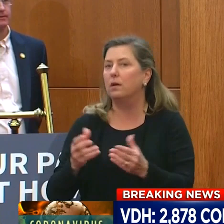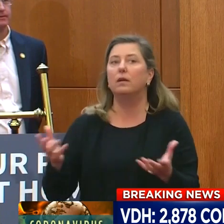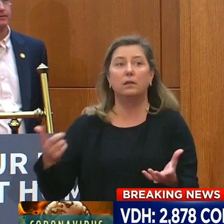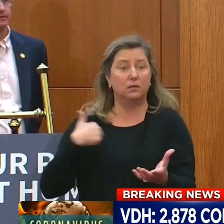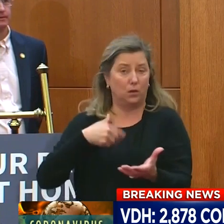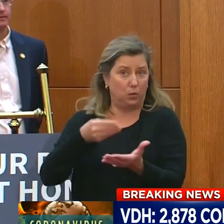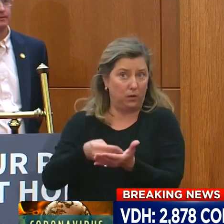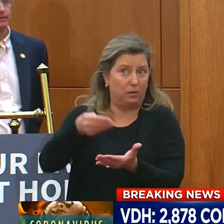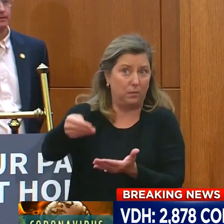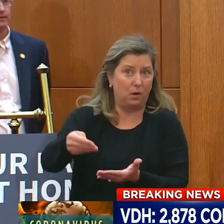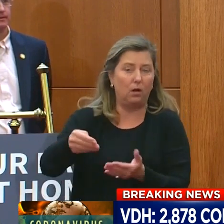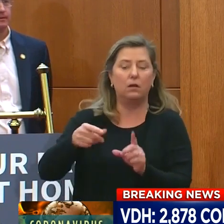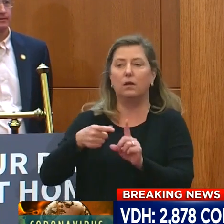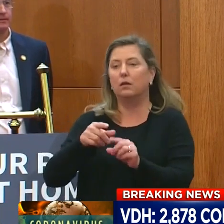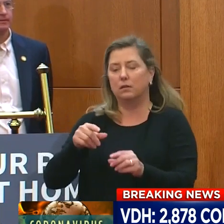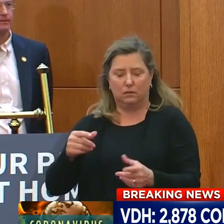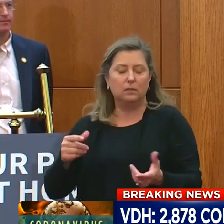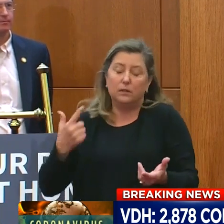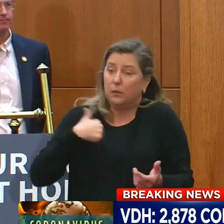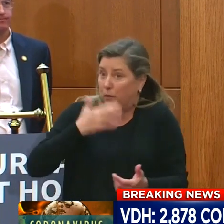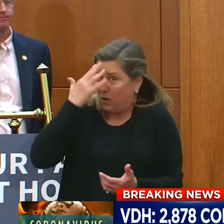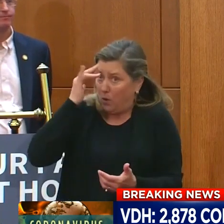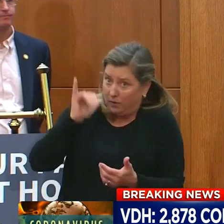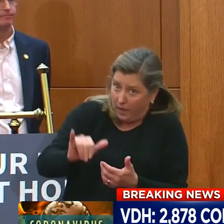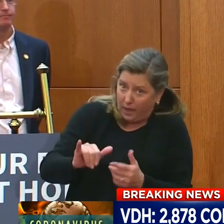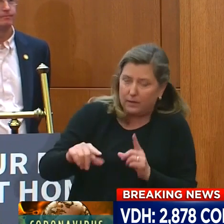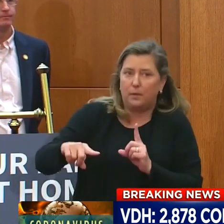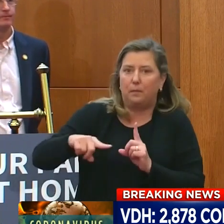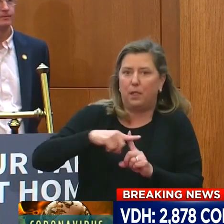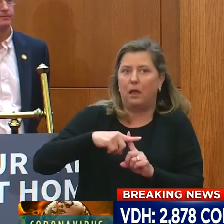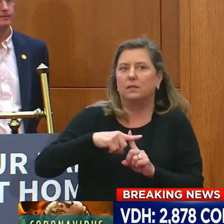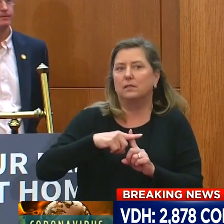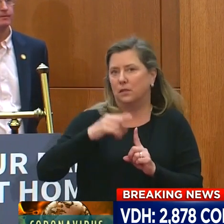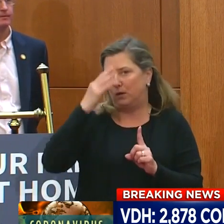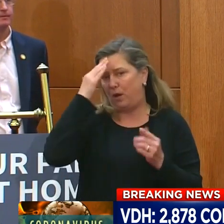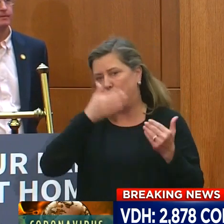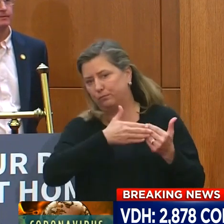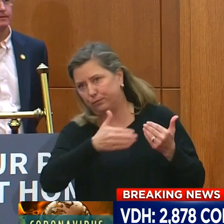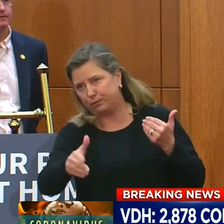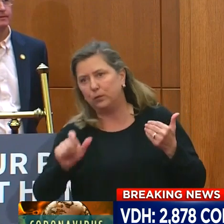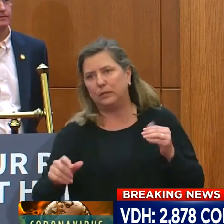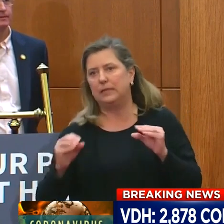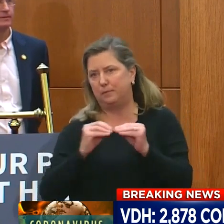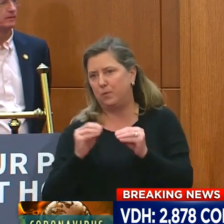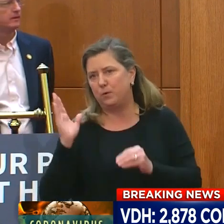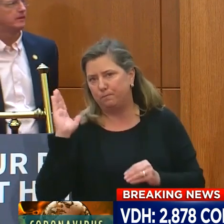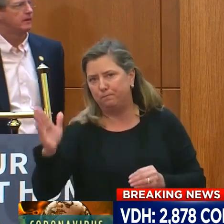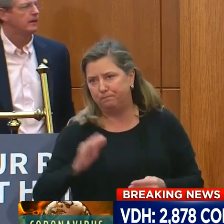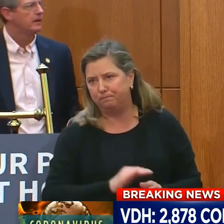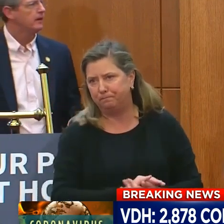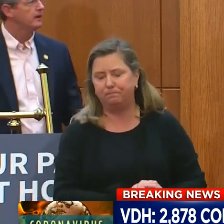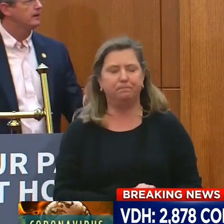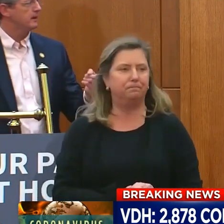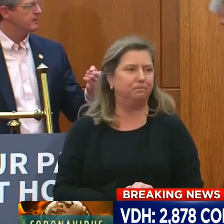with alacrity, but we're going to need additional supplies.